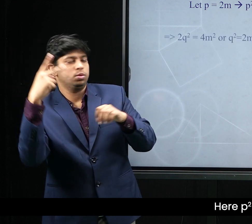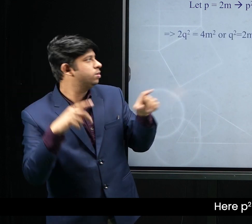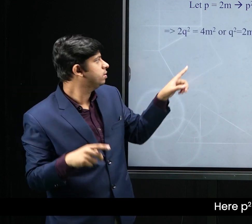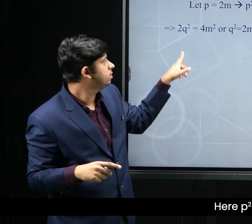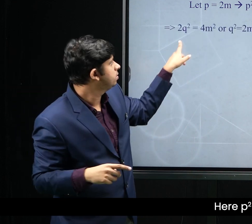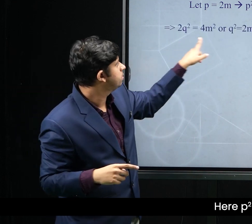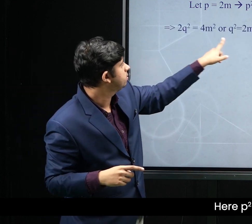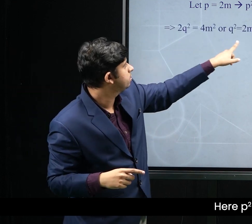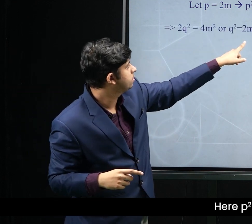to 2q square.